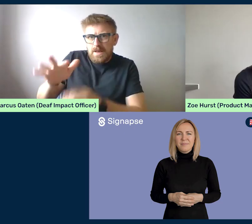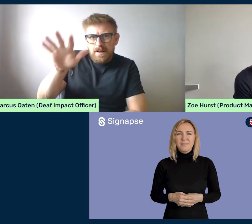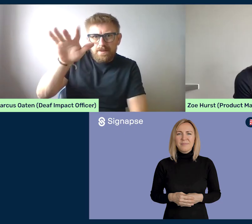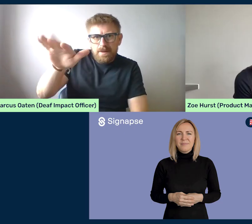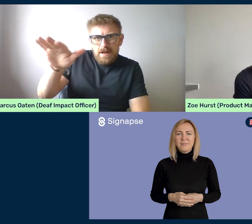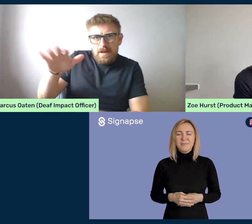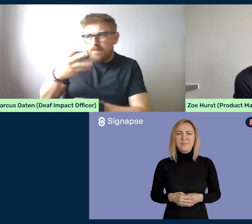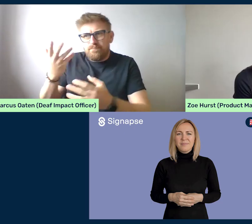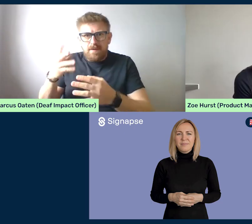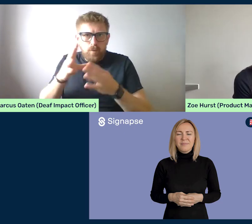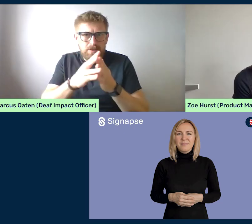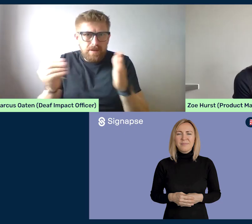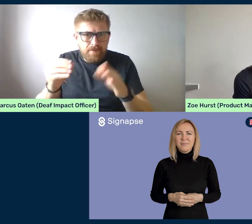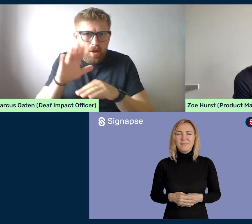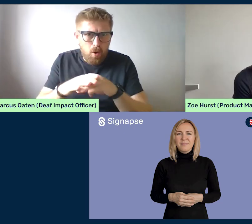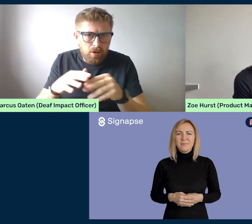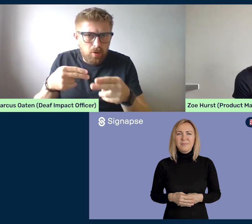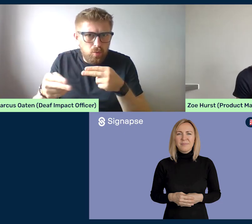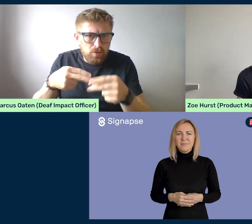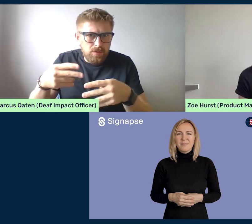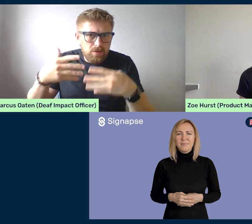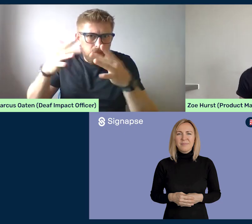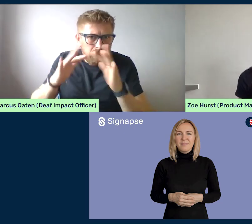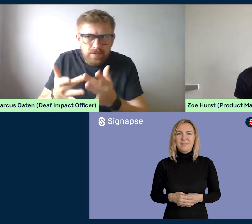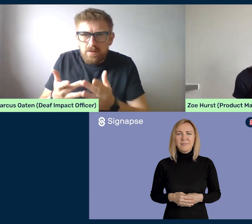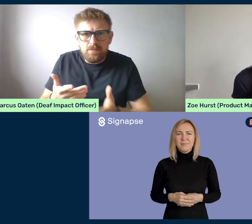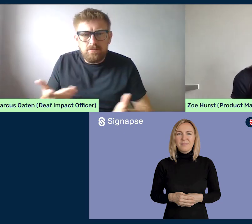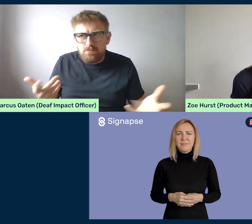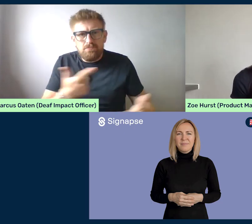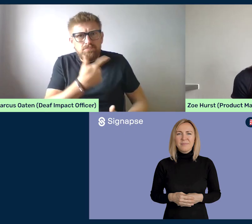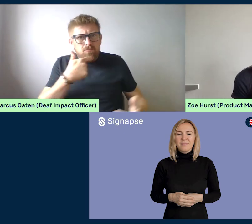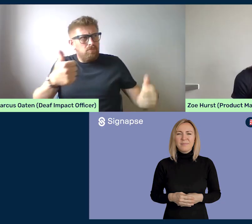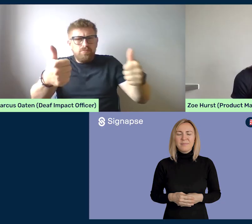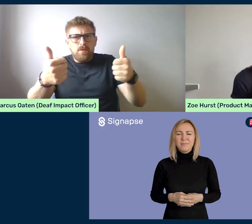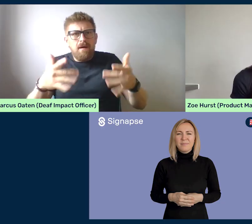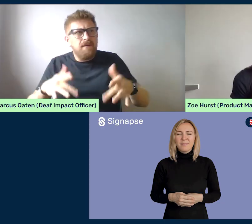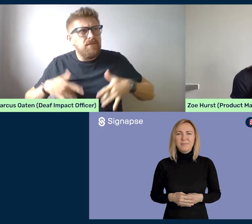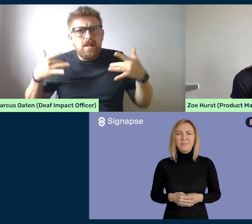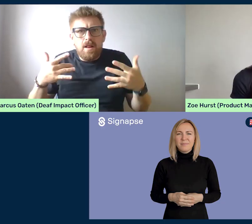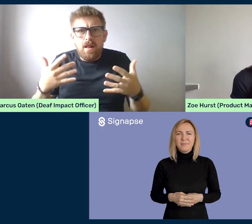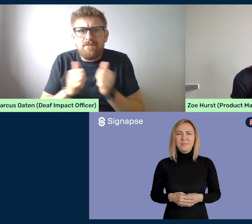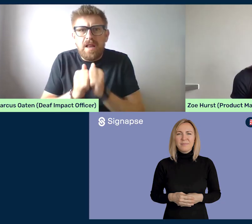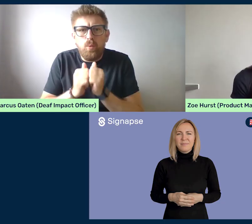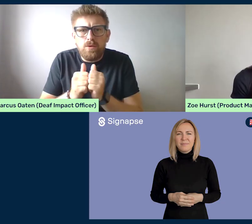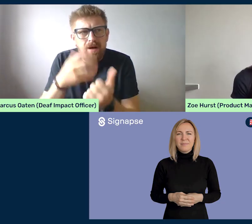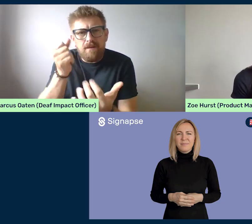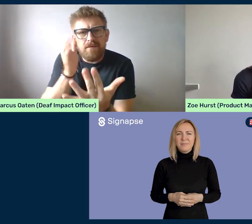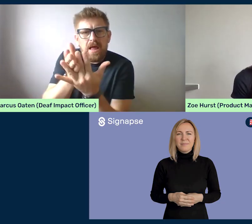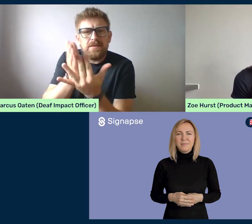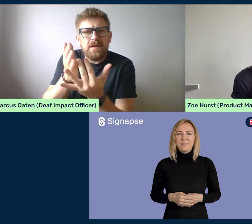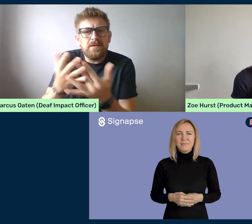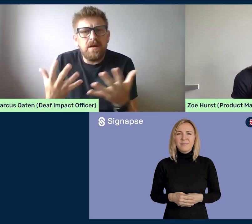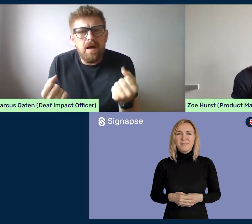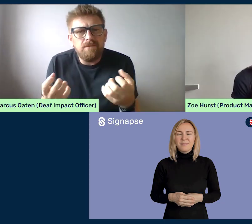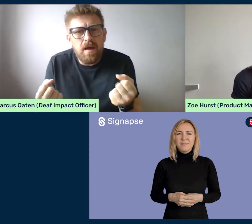that we've had, if there are places where sign language content is there, like we said about the news websites, they